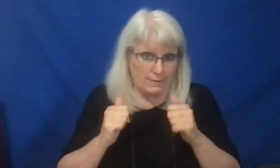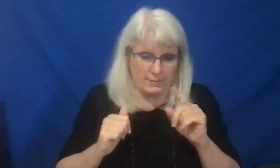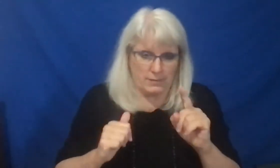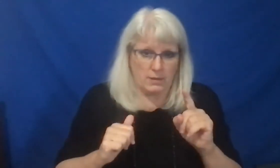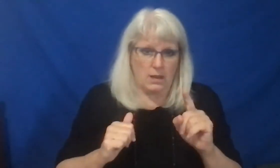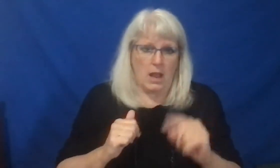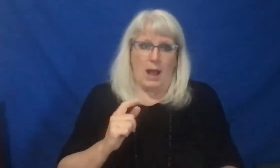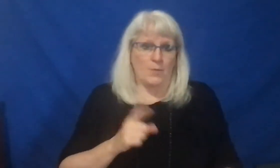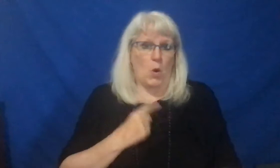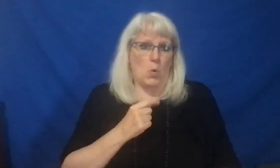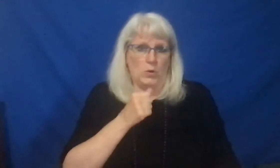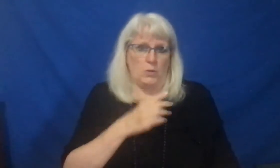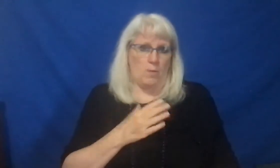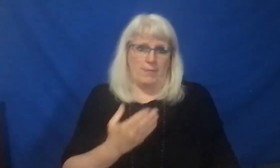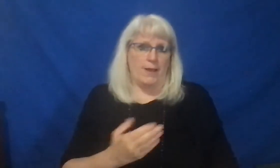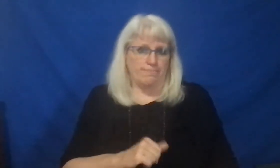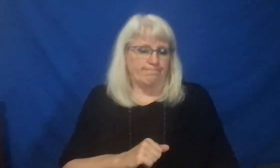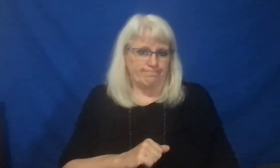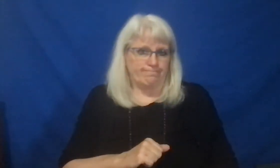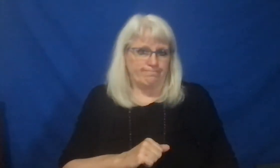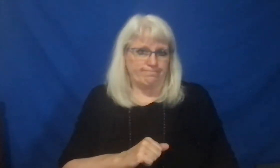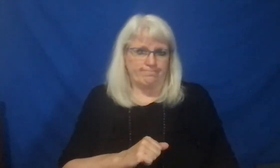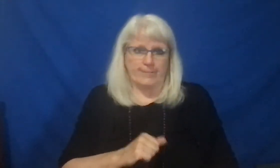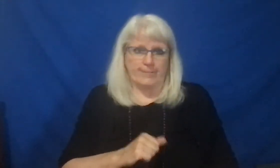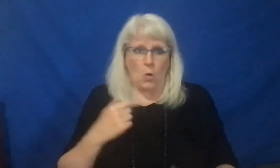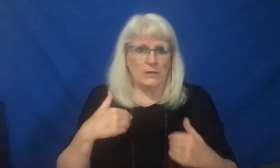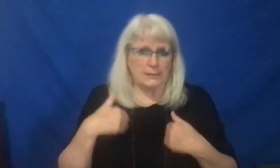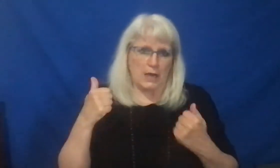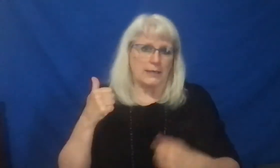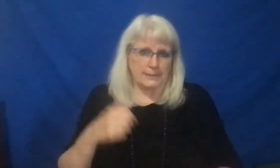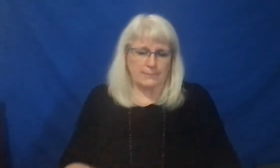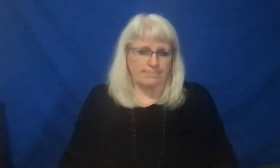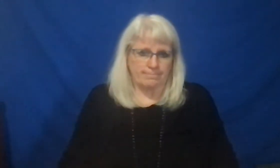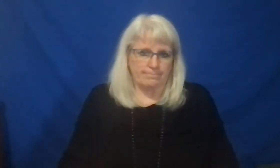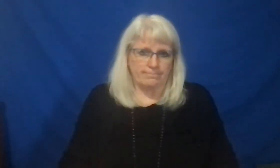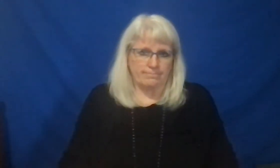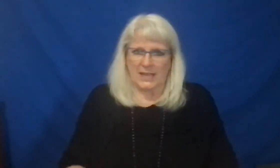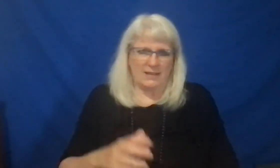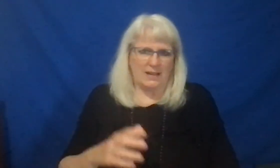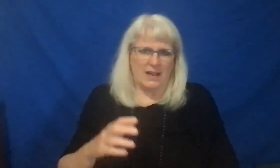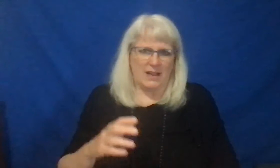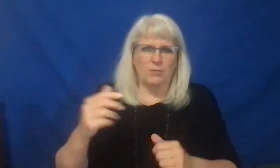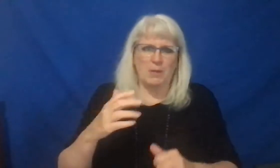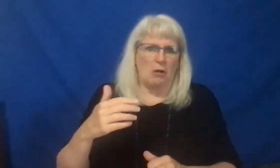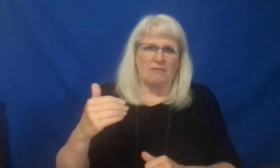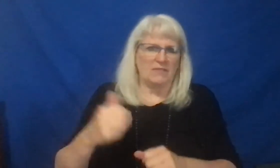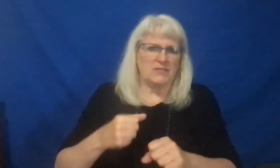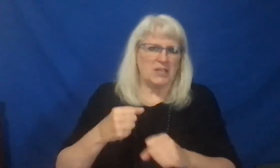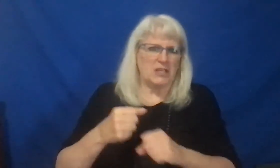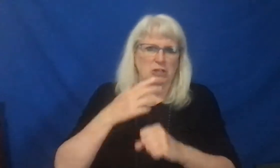woman at the table, and I'm always the youngest by a good 15 years. And so AA